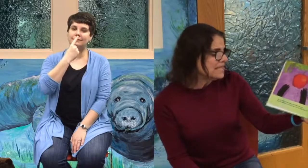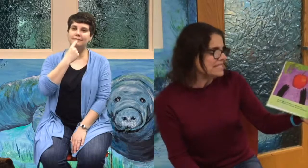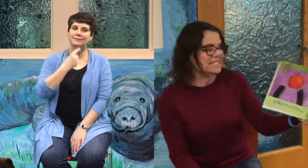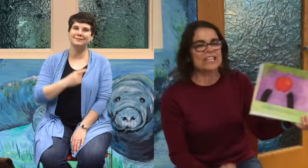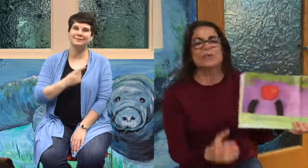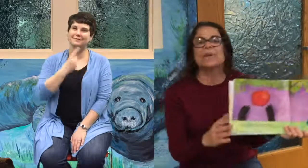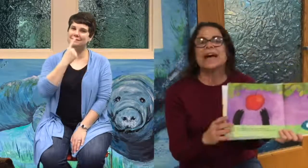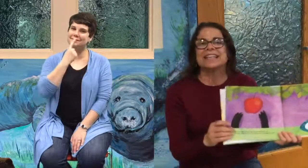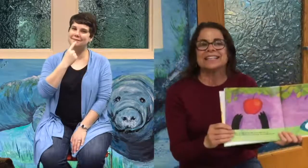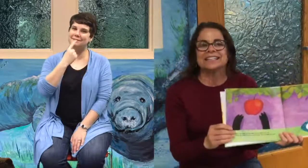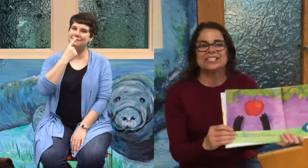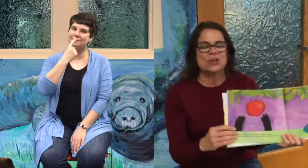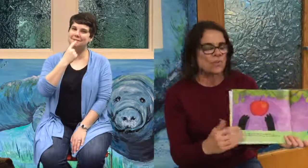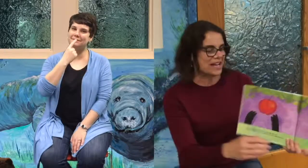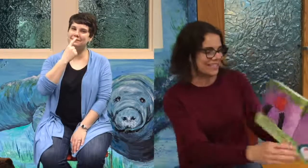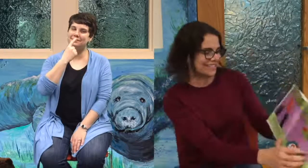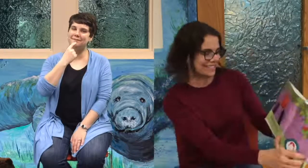See the red, little one.